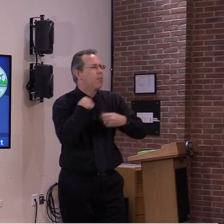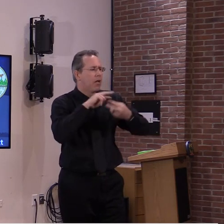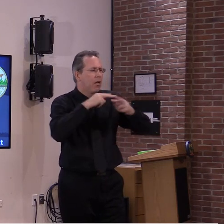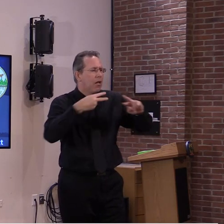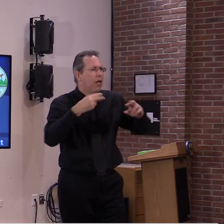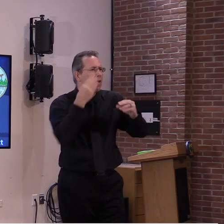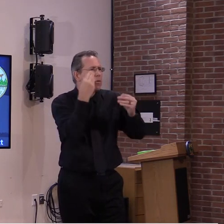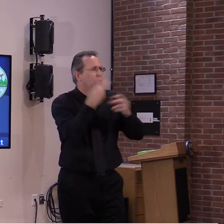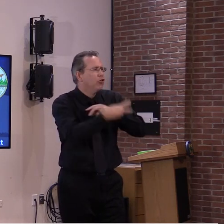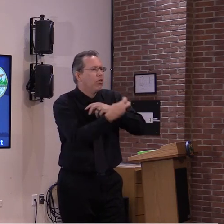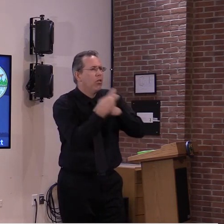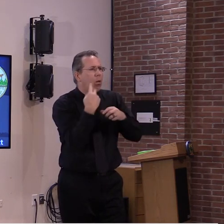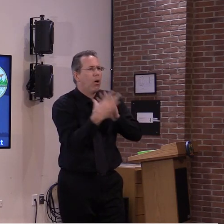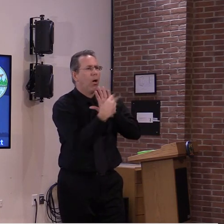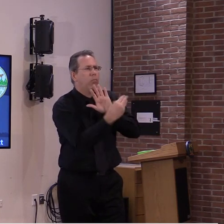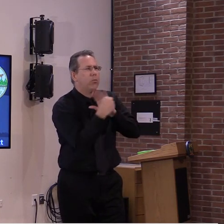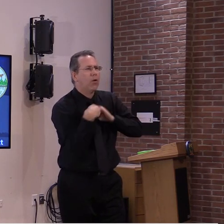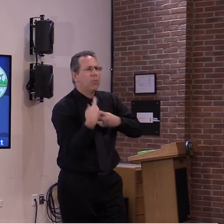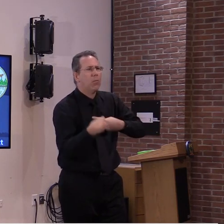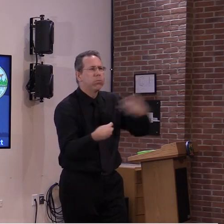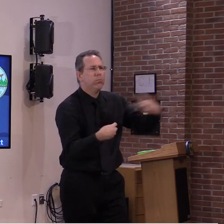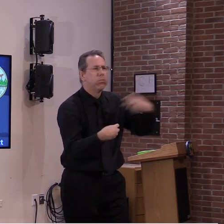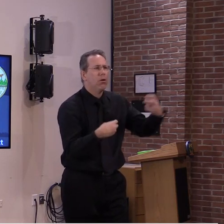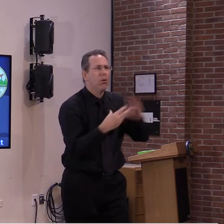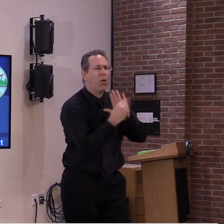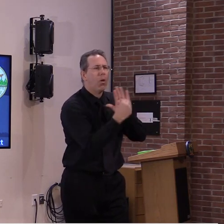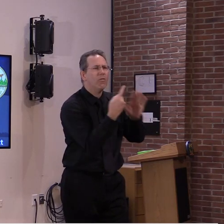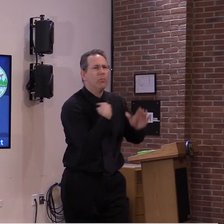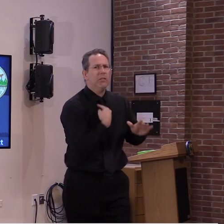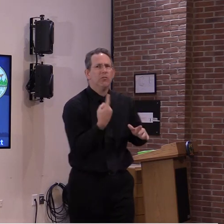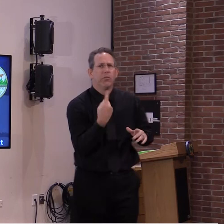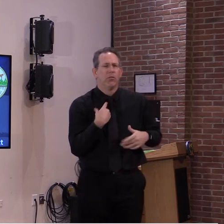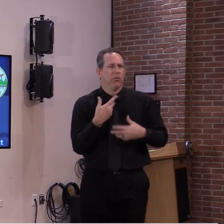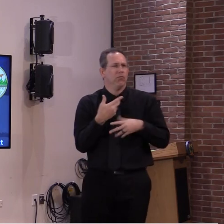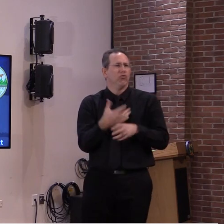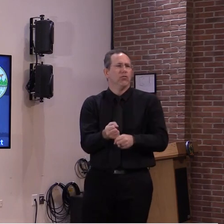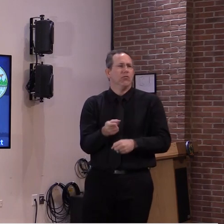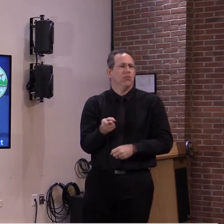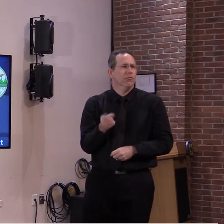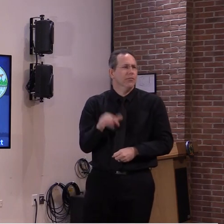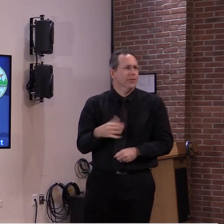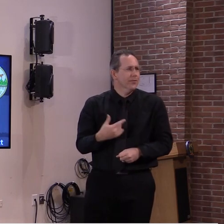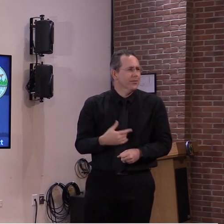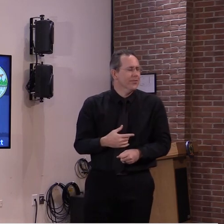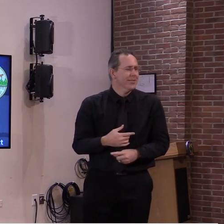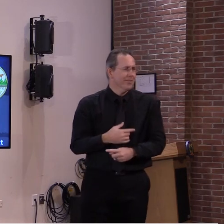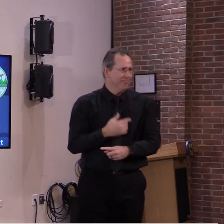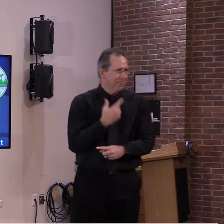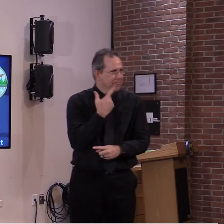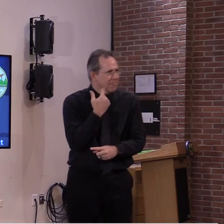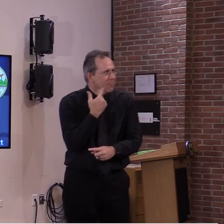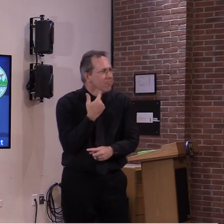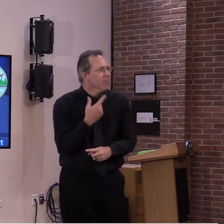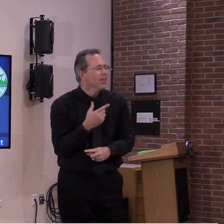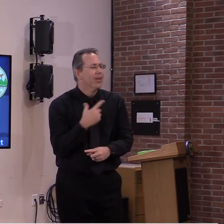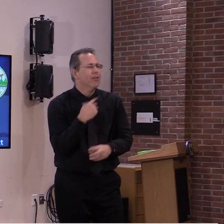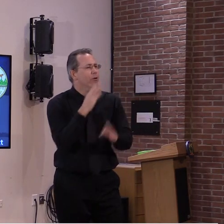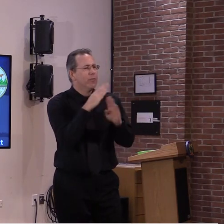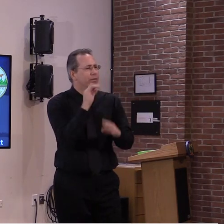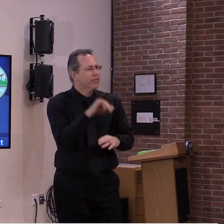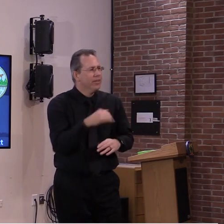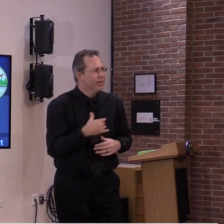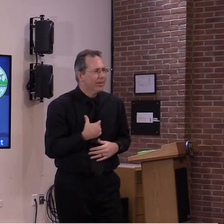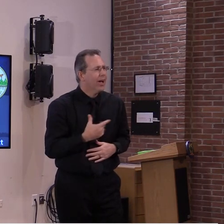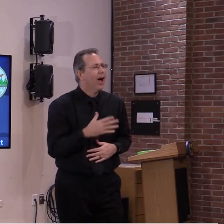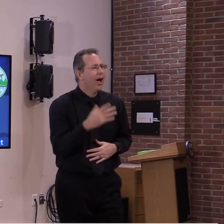beyond, and I'm not sure I can even respond to those. But I understand where you're coming from